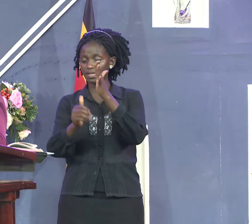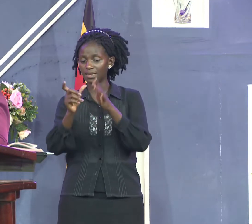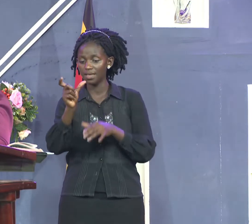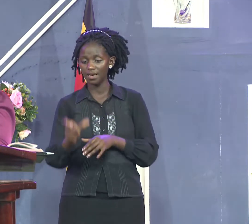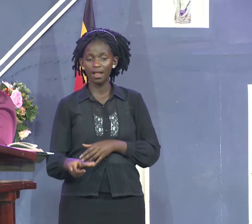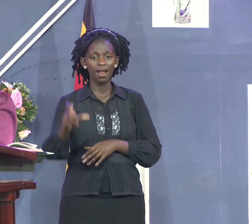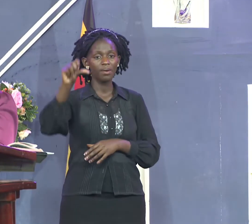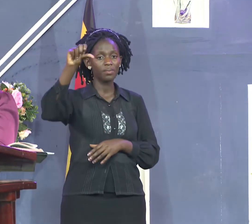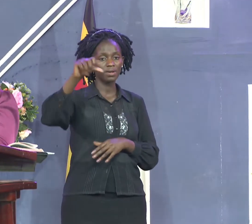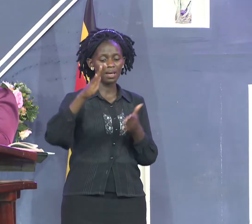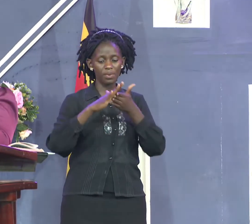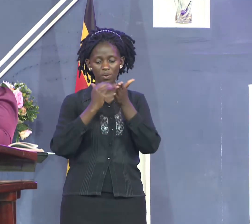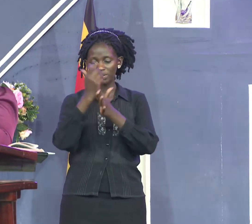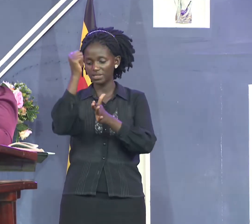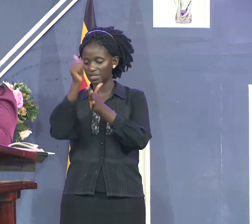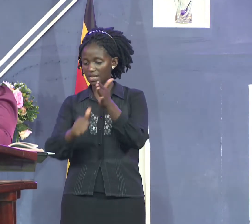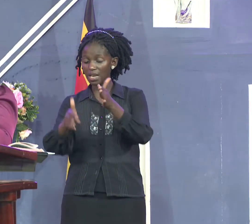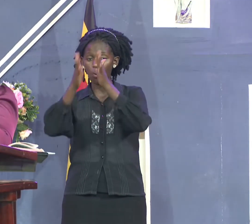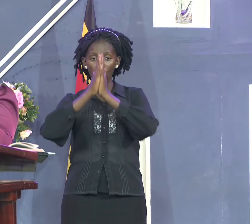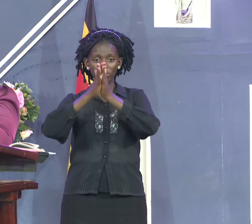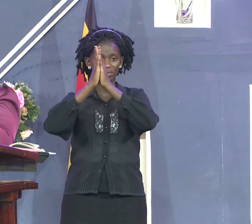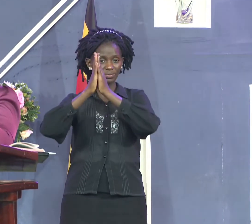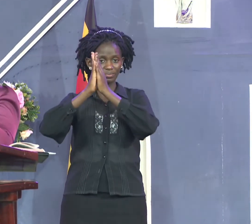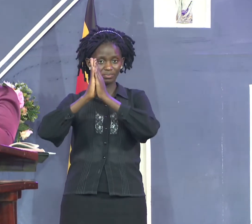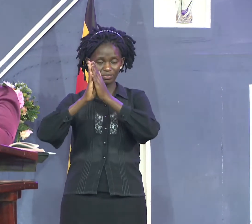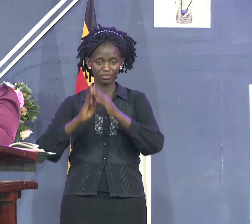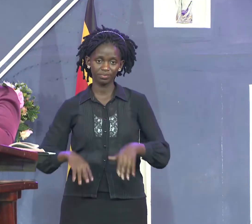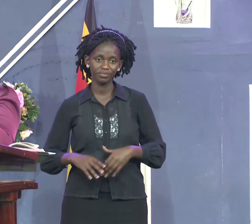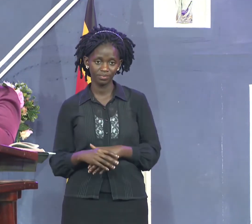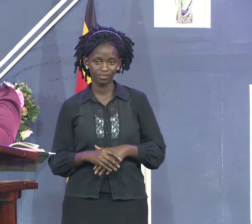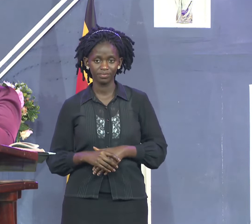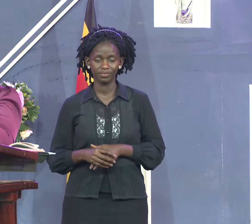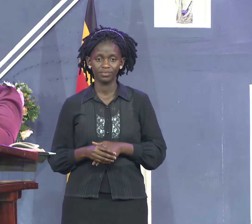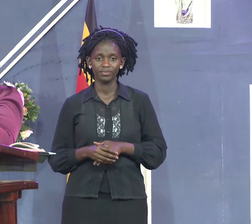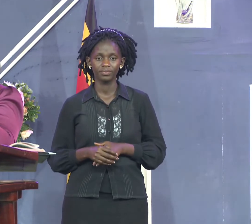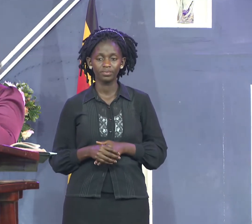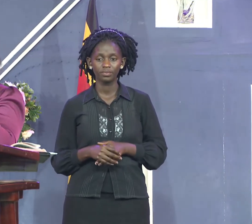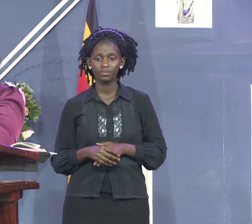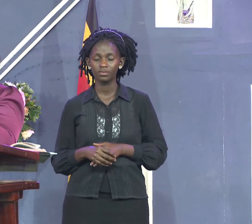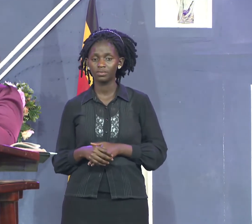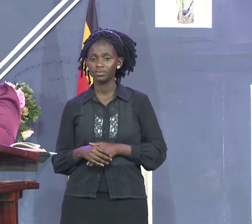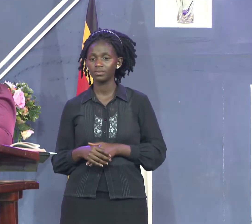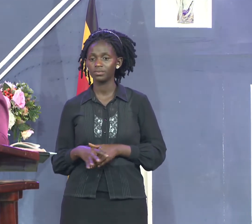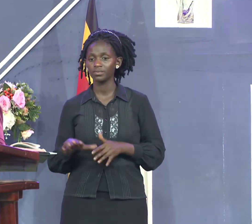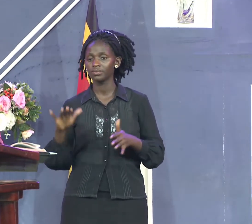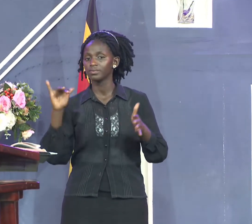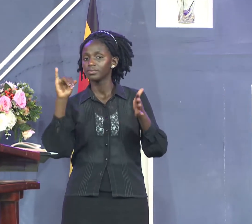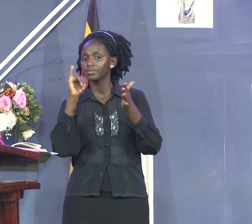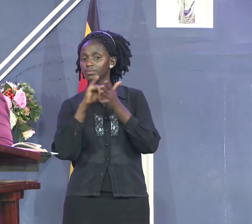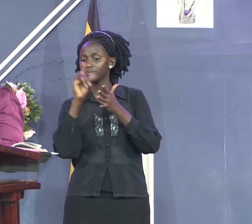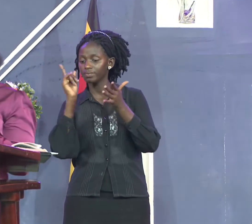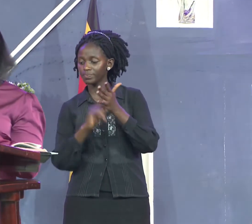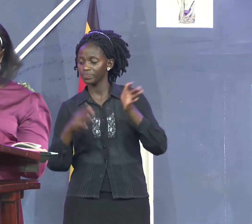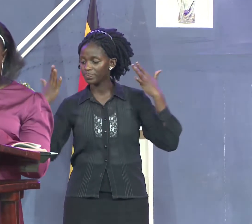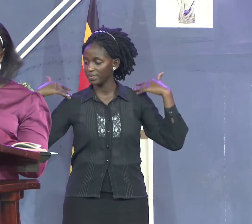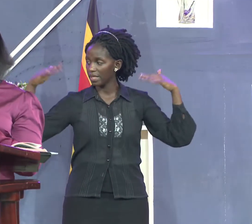Daniel yali asaba. The Bible says in the book of Daniel, as he was praying, mbu